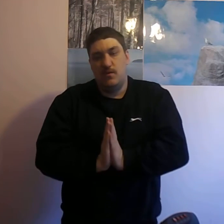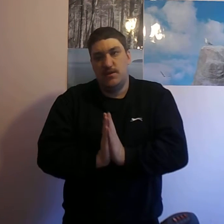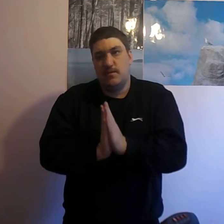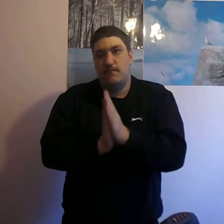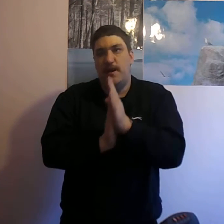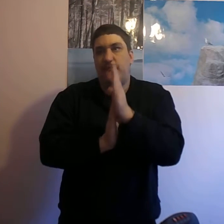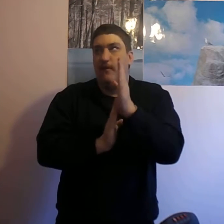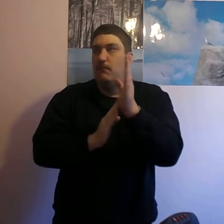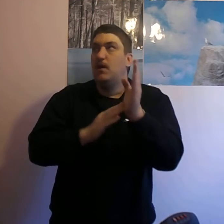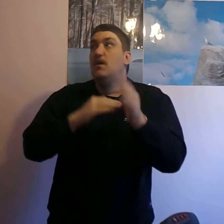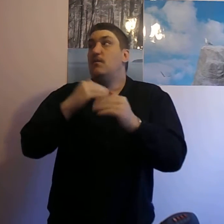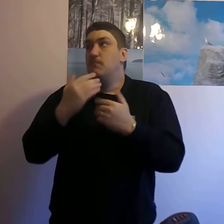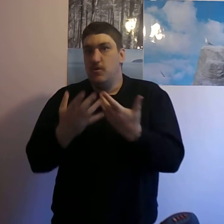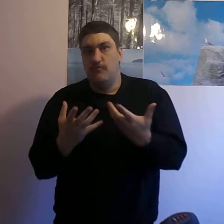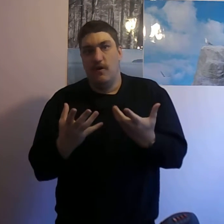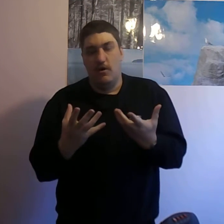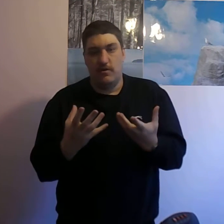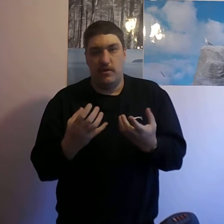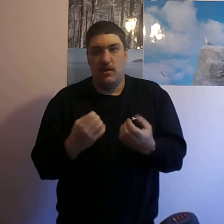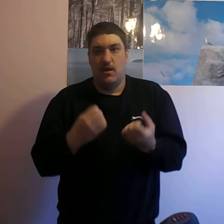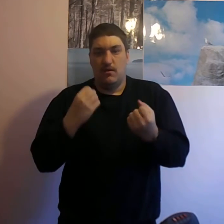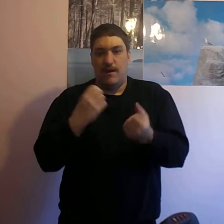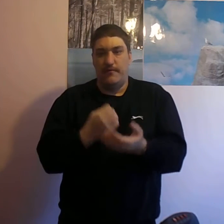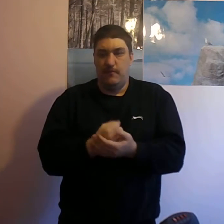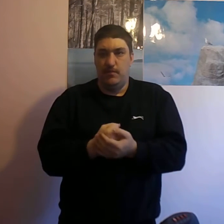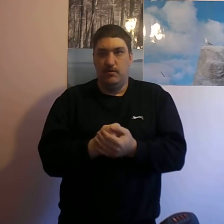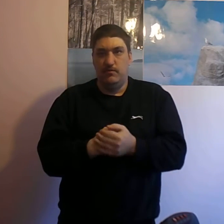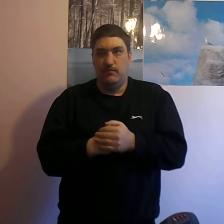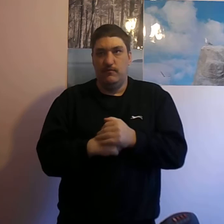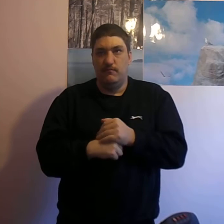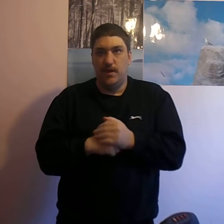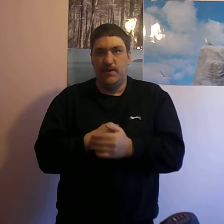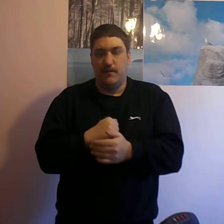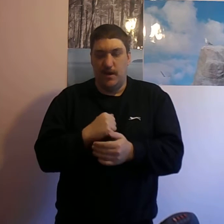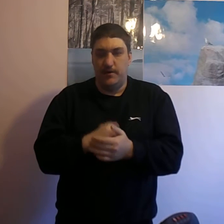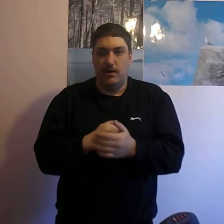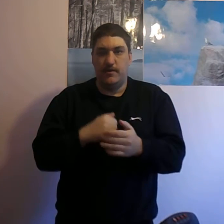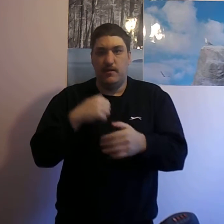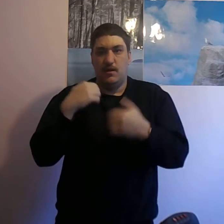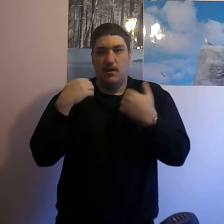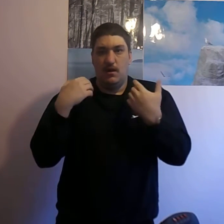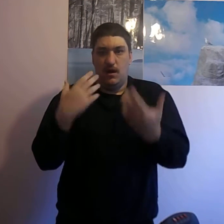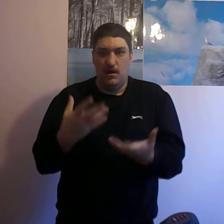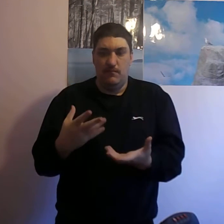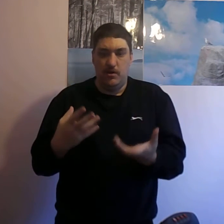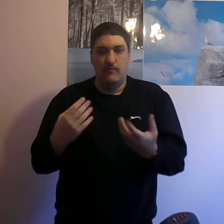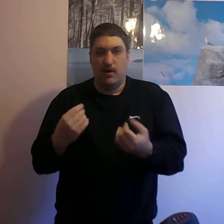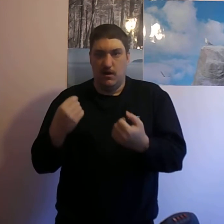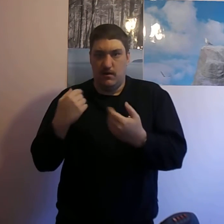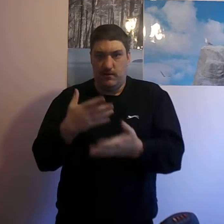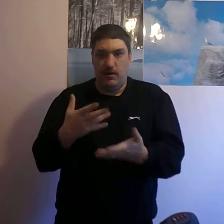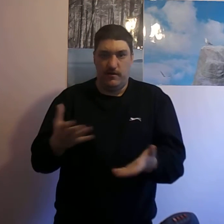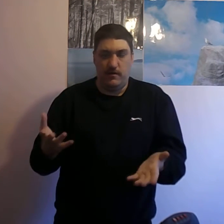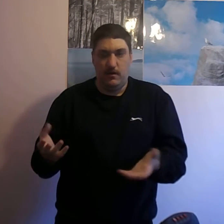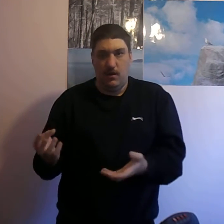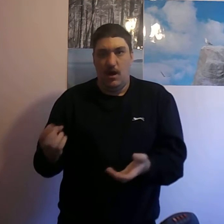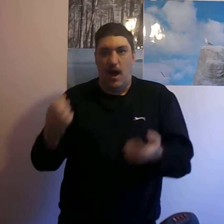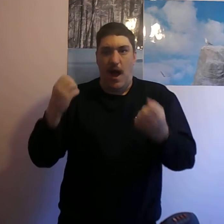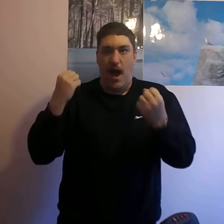was made from moon rocks, ground up meteorite dust and moon rock dust.